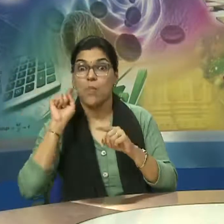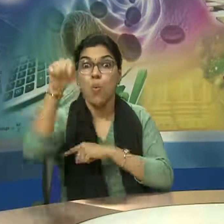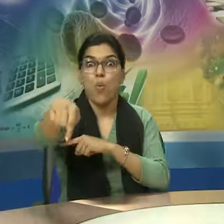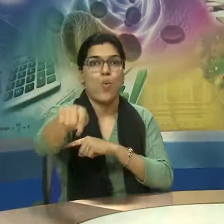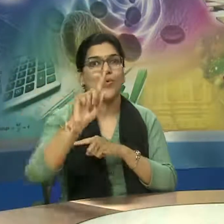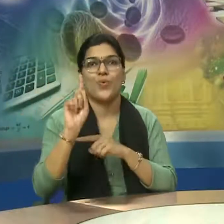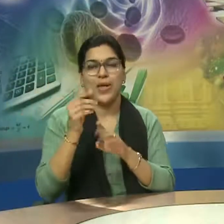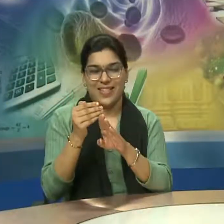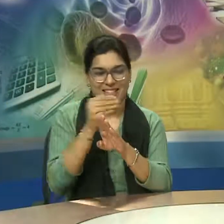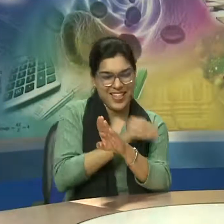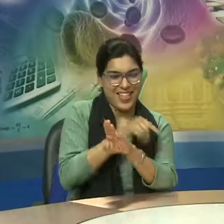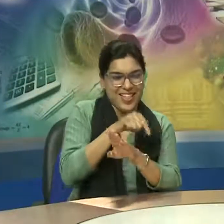April.